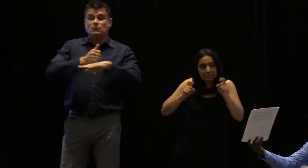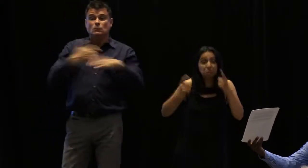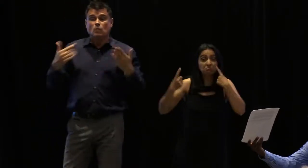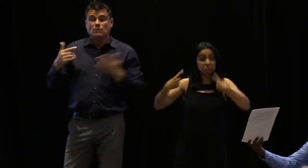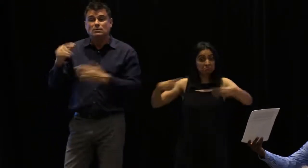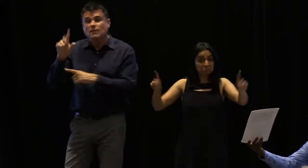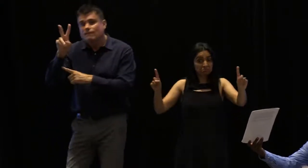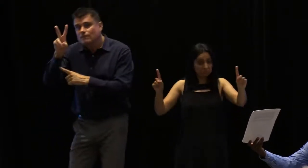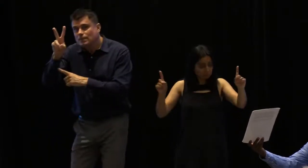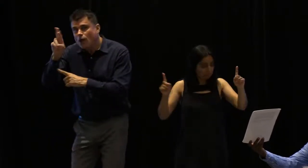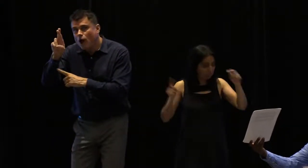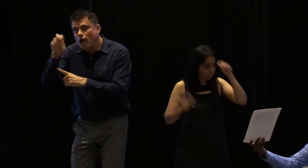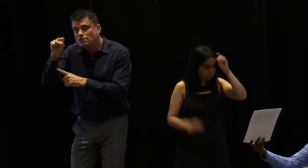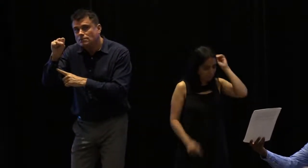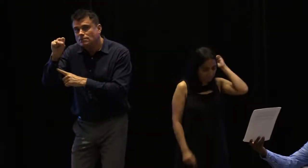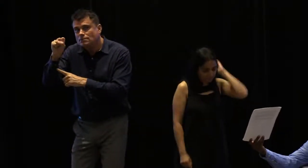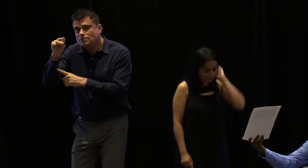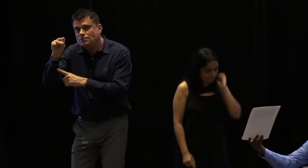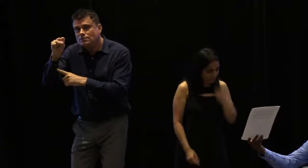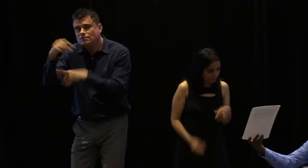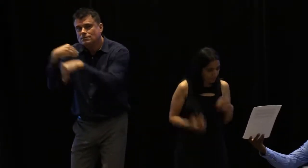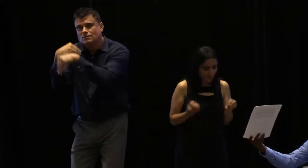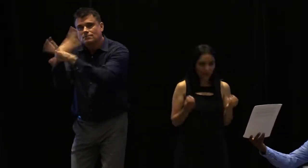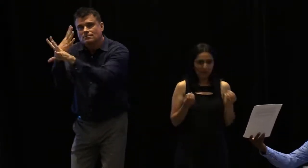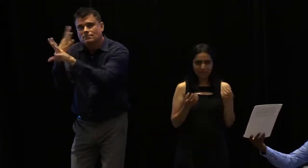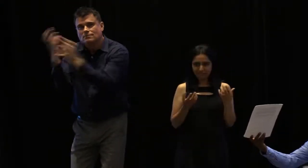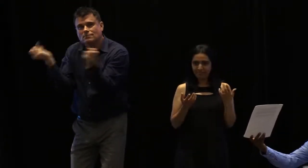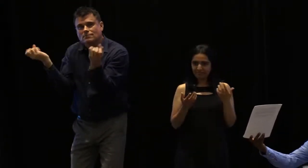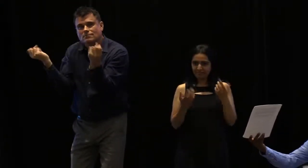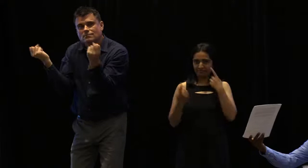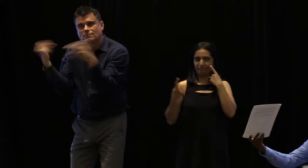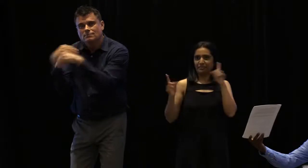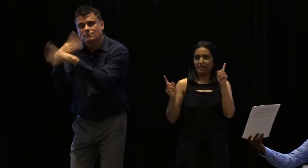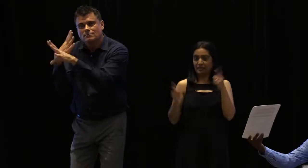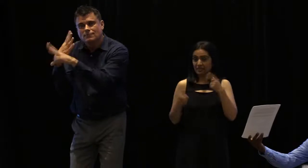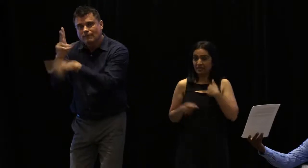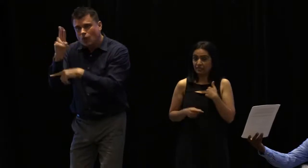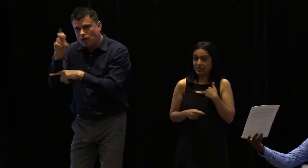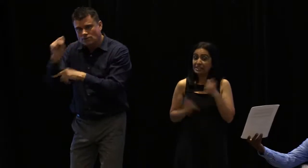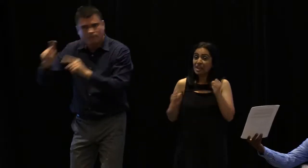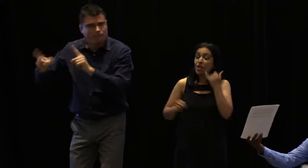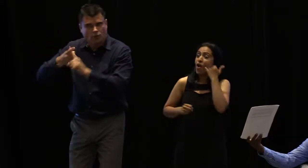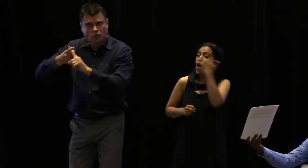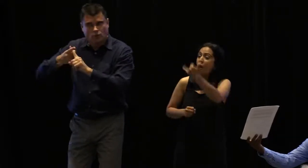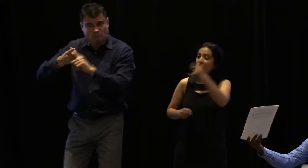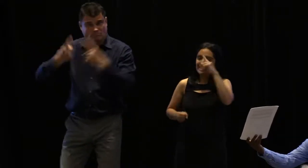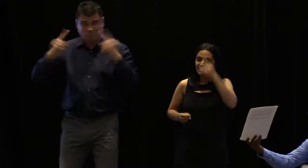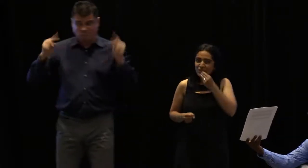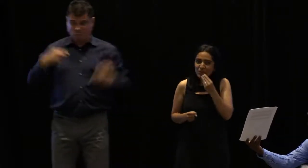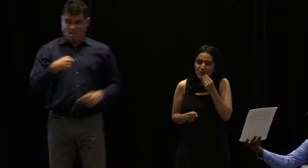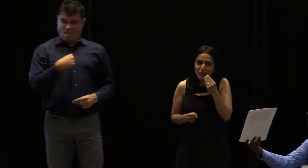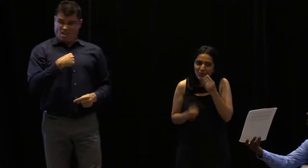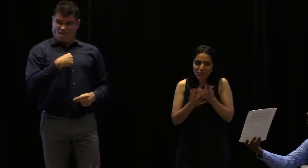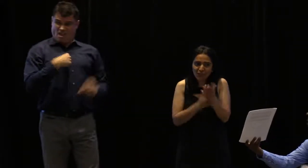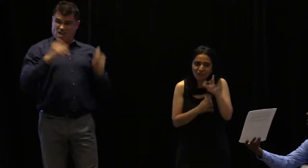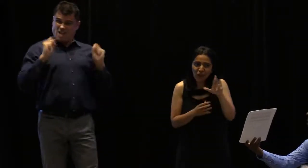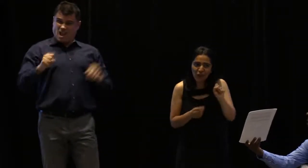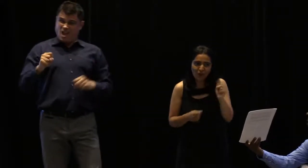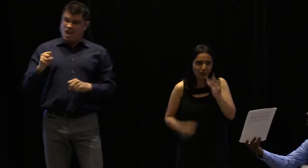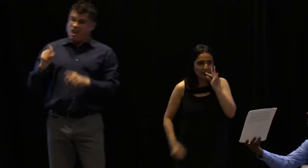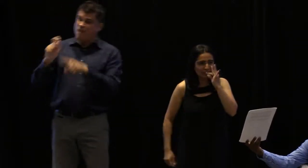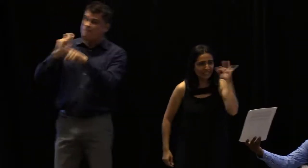The first tests for video relay service in Canada were held here in British Columbia. So British Columbia is fairly